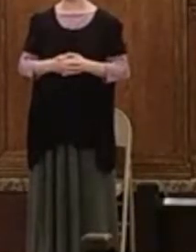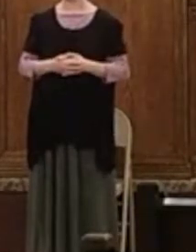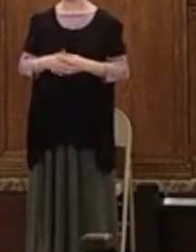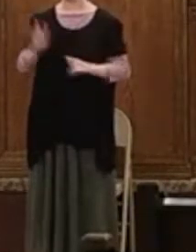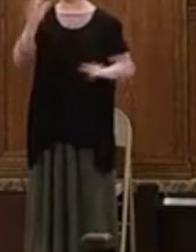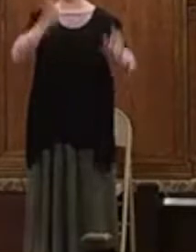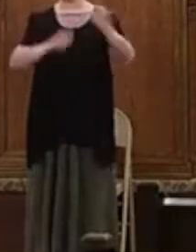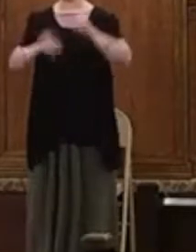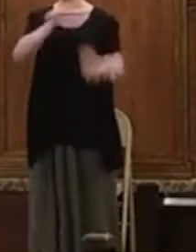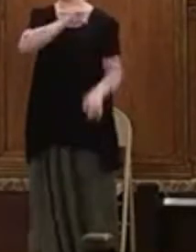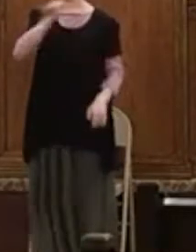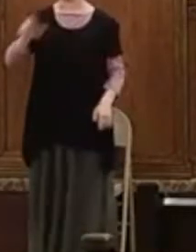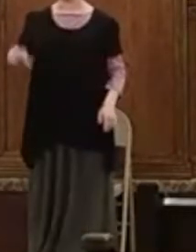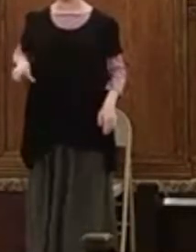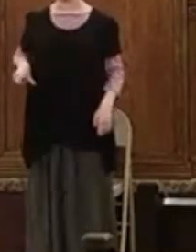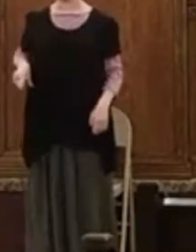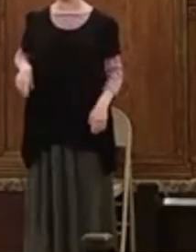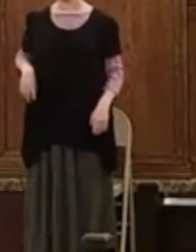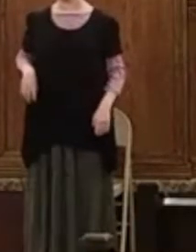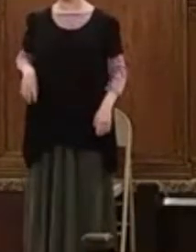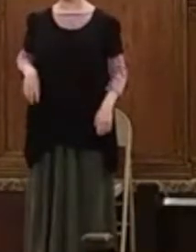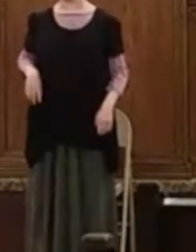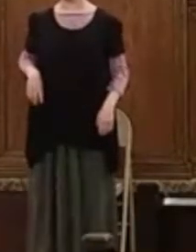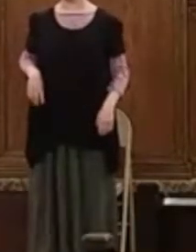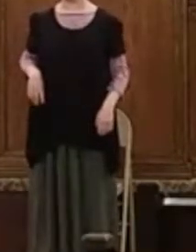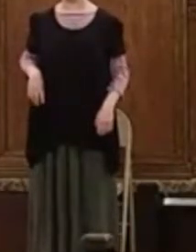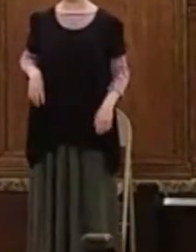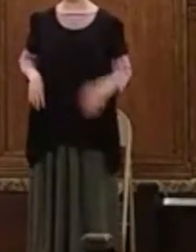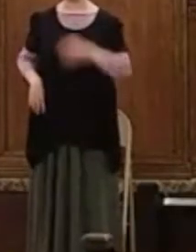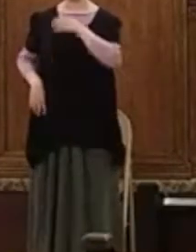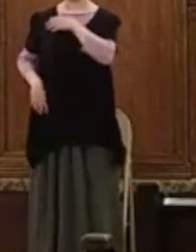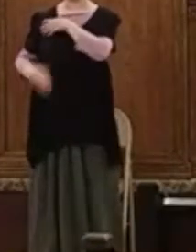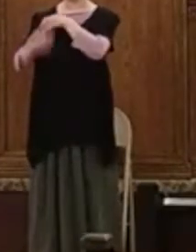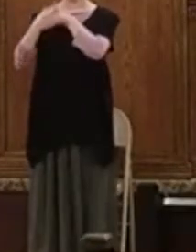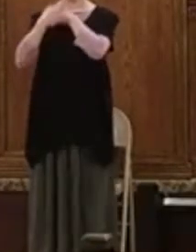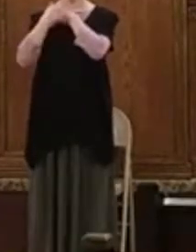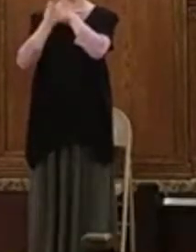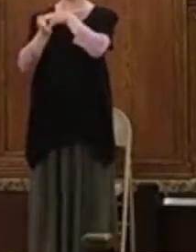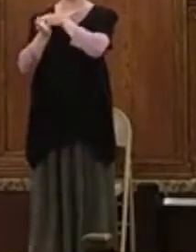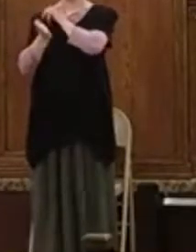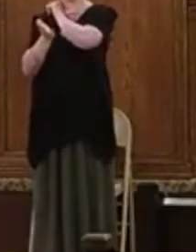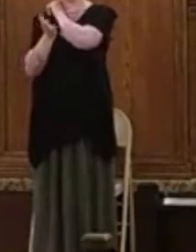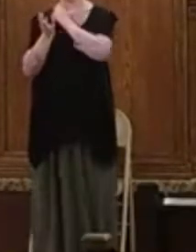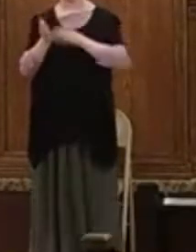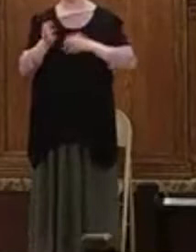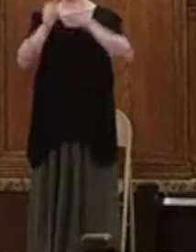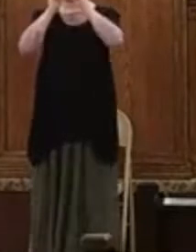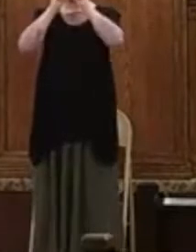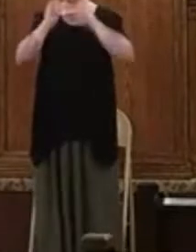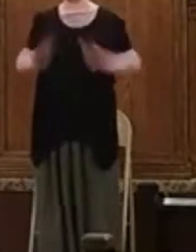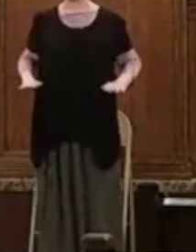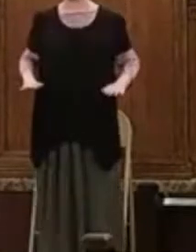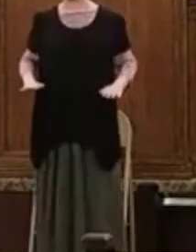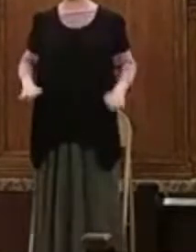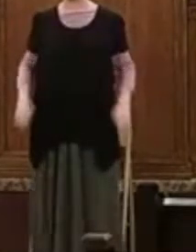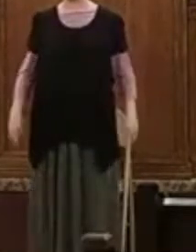I love you, Lord. Yeah. Hallelujah. Thank you for this privilege.